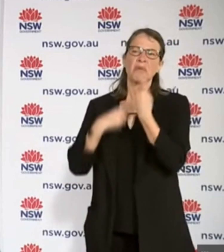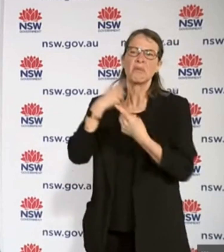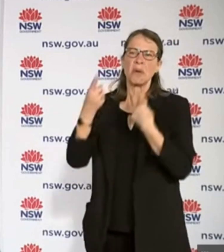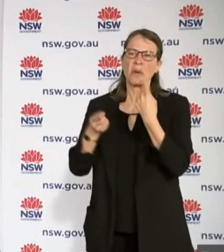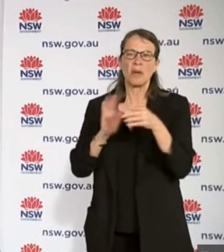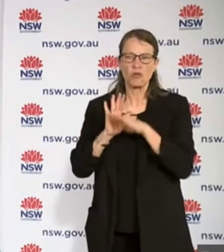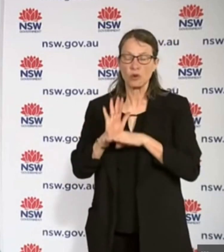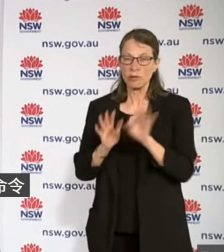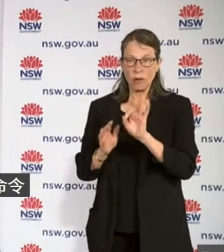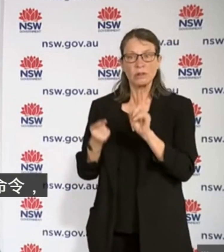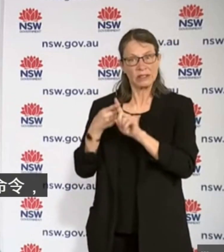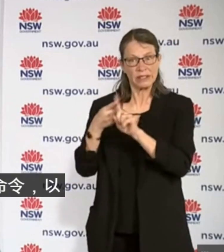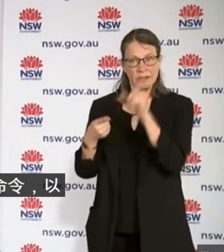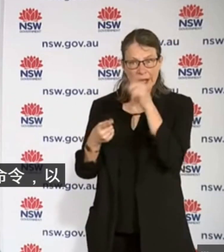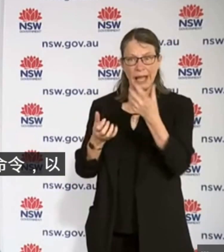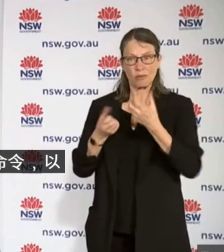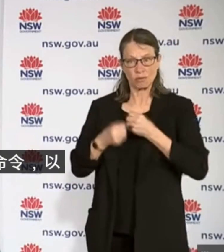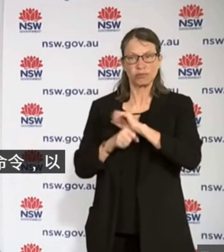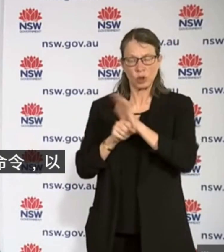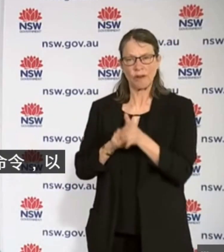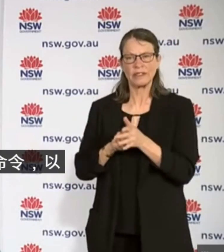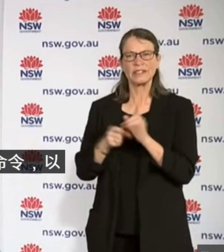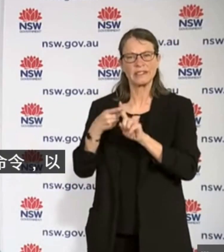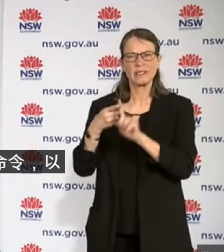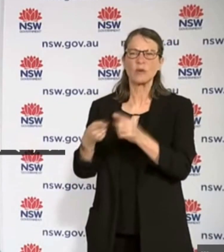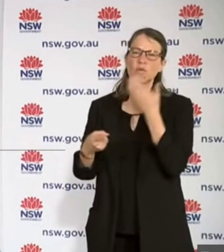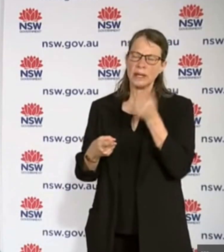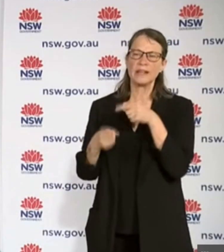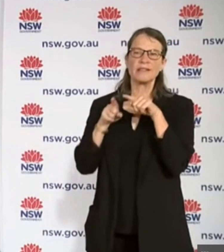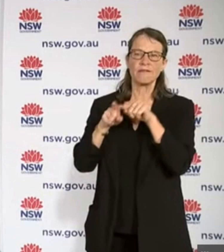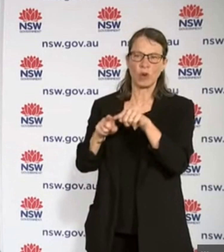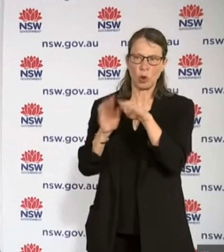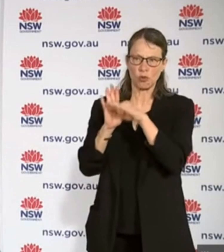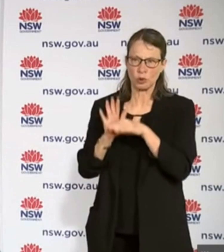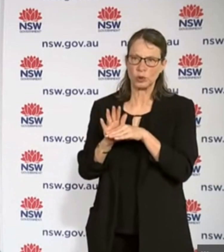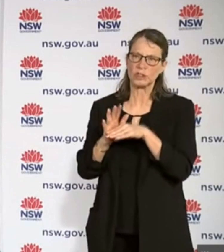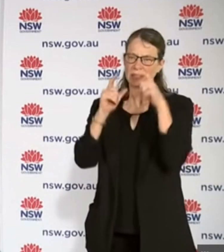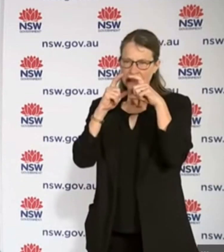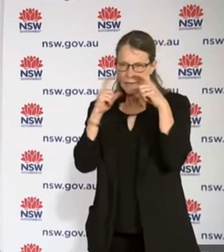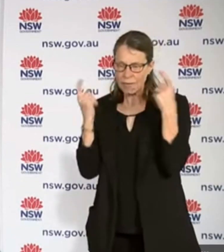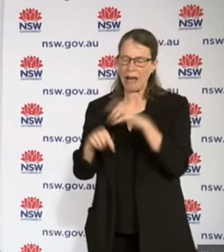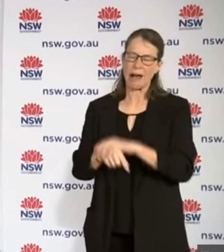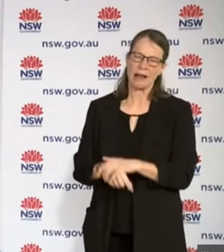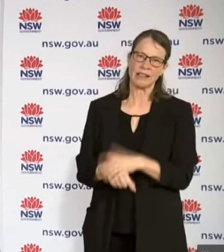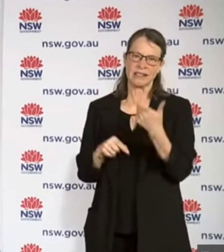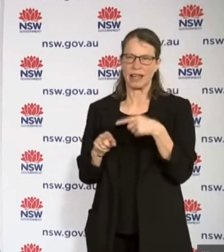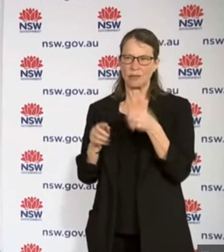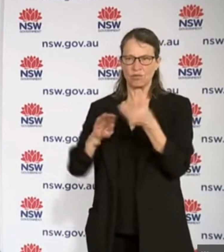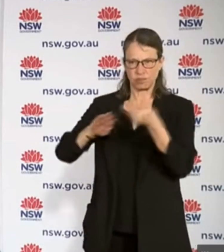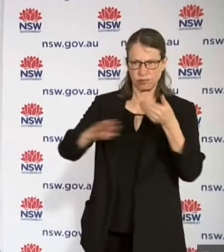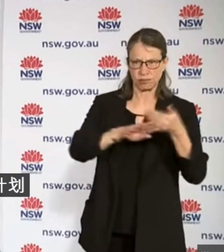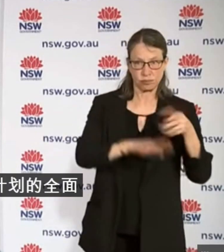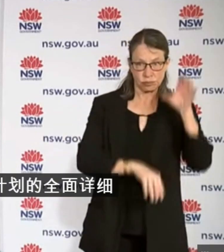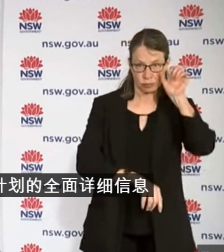ask people to really think about making sure you're still acting as though you might have the disease or somebody else. And what about, if I can ask, you've